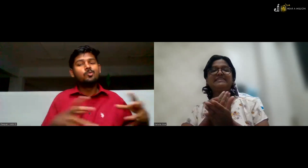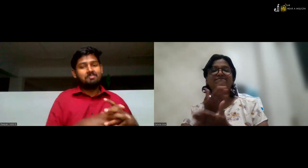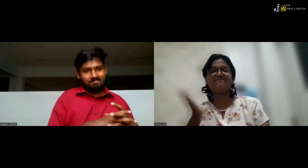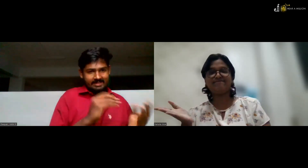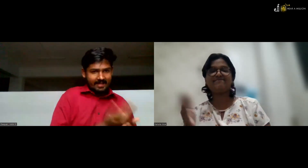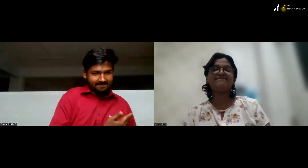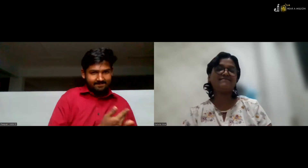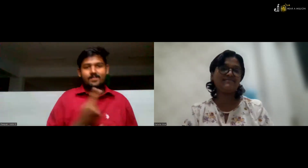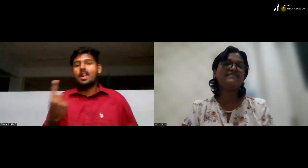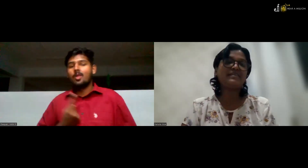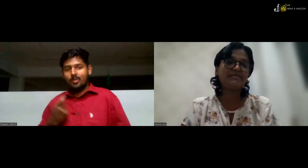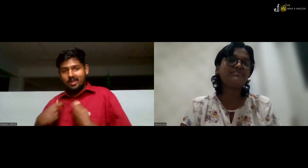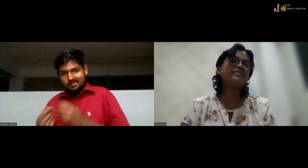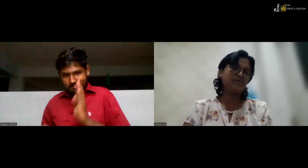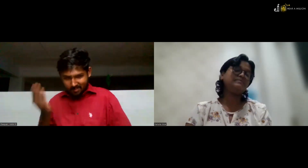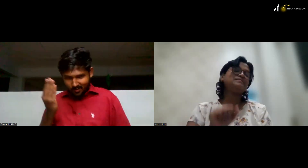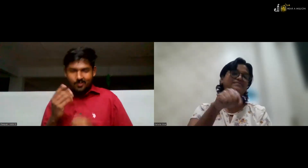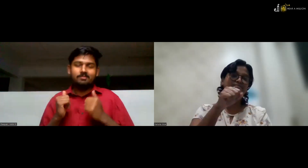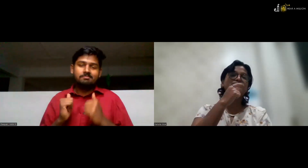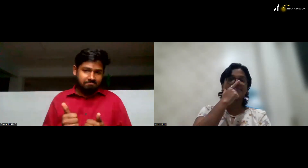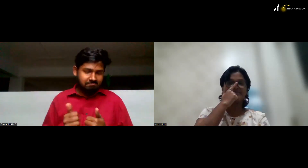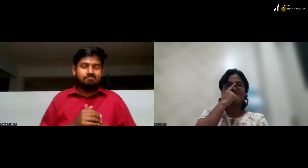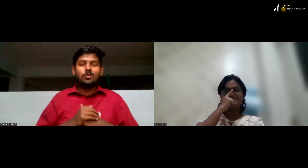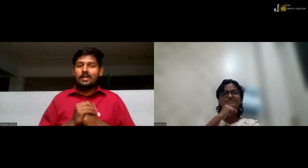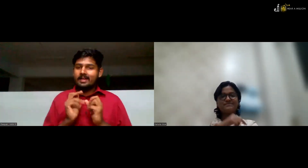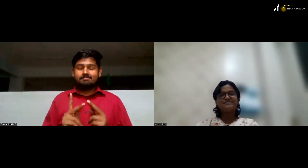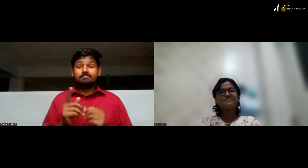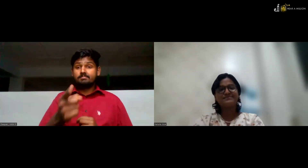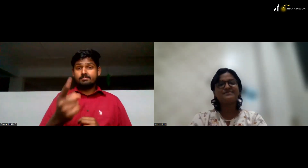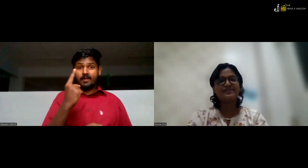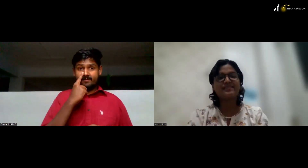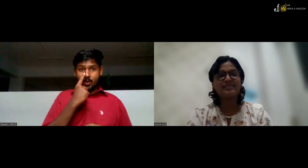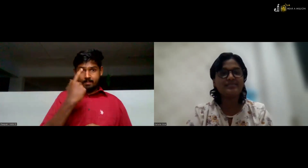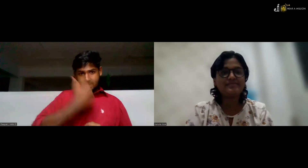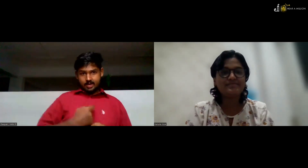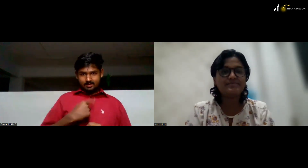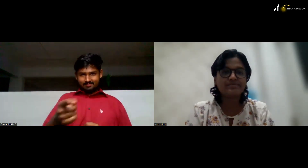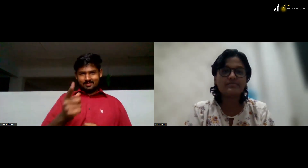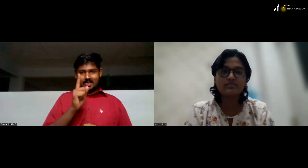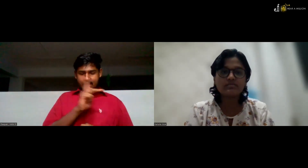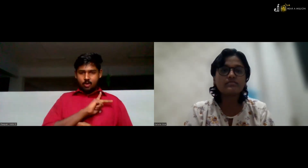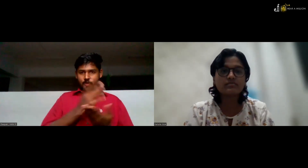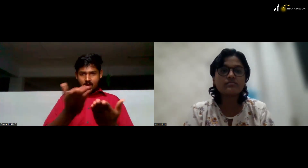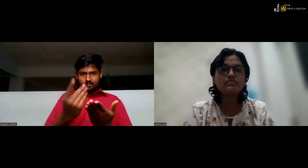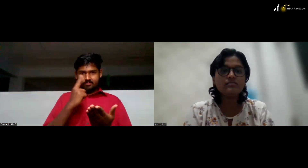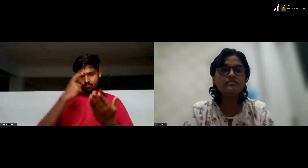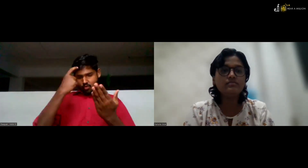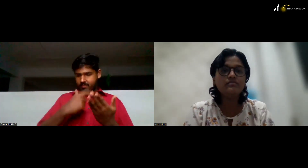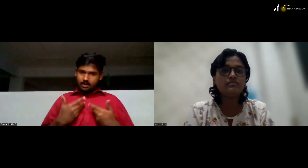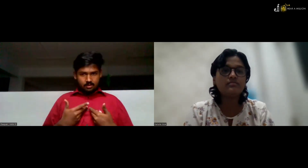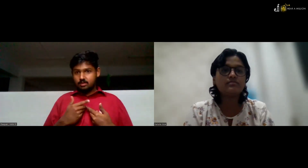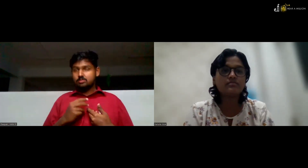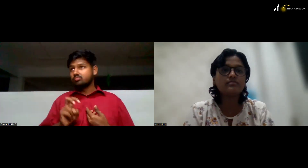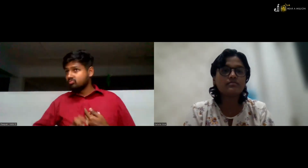time. So I mean, yeah, expenditure is more in the when you are going in the